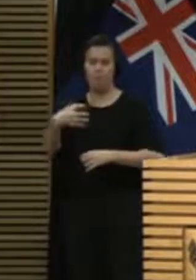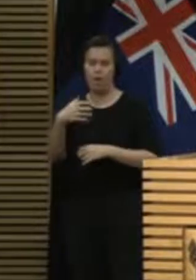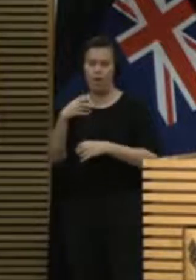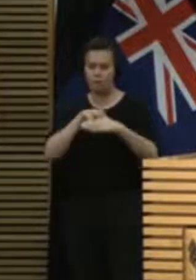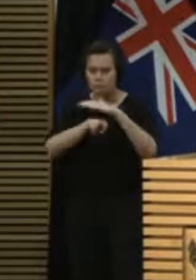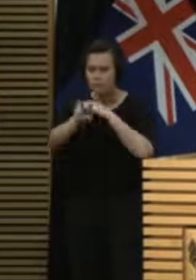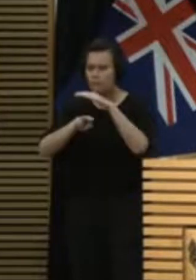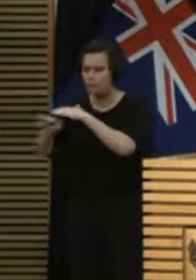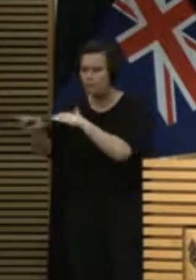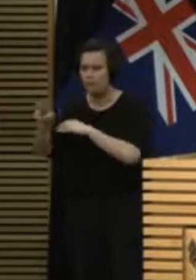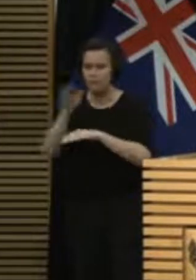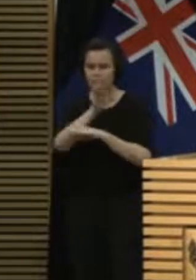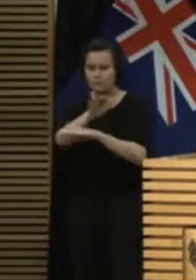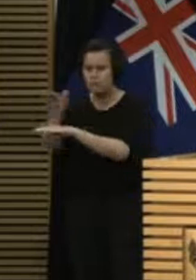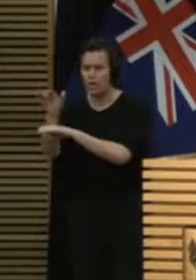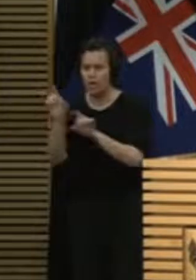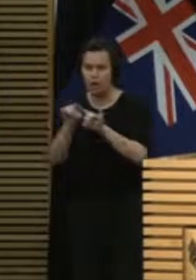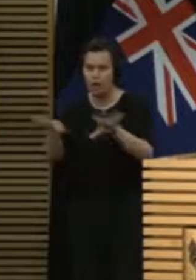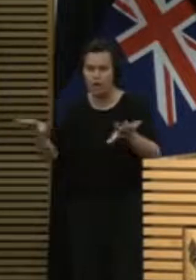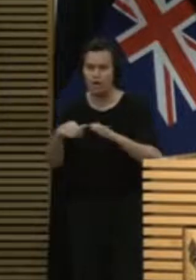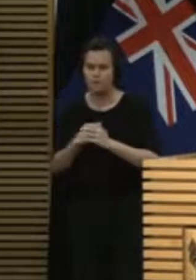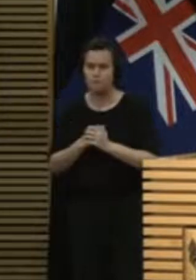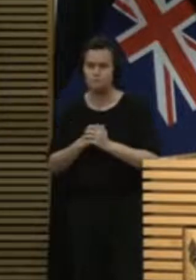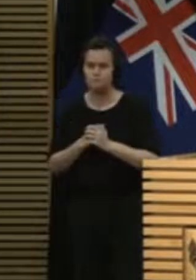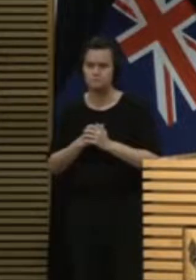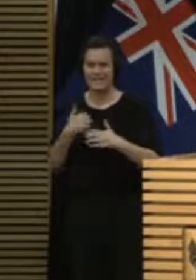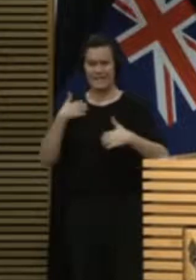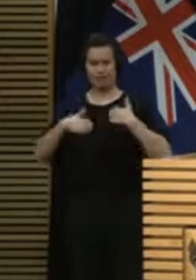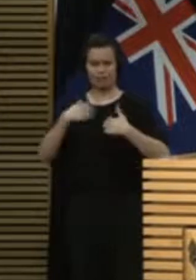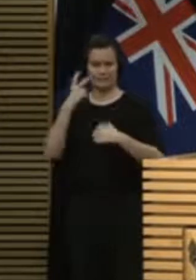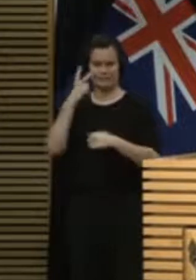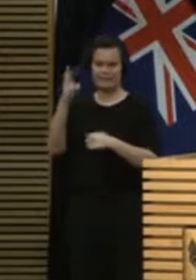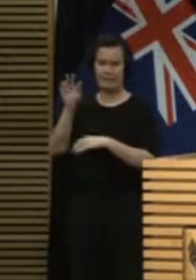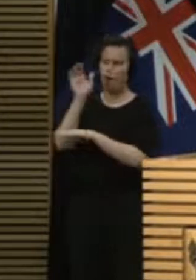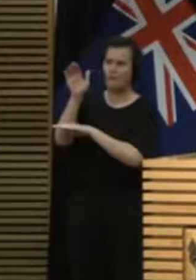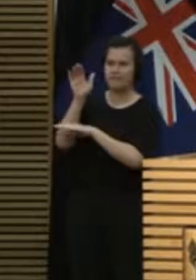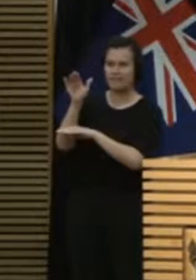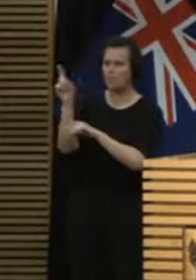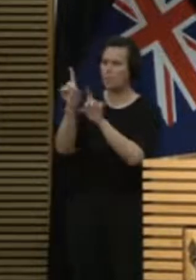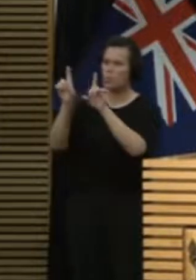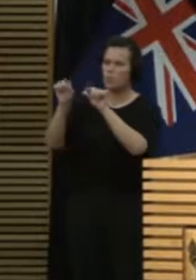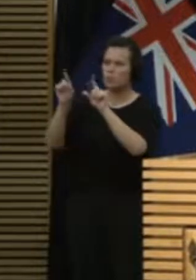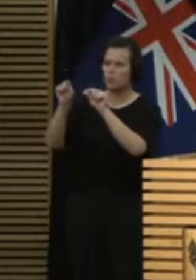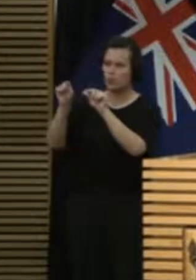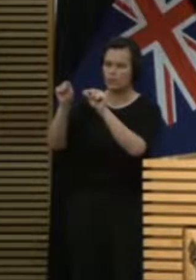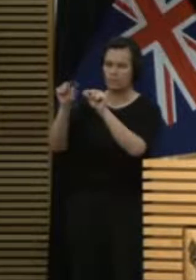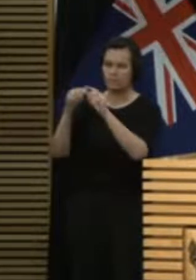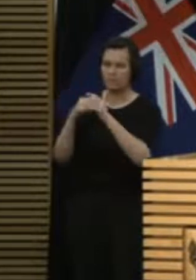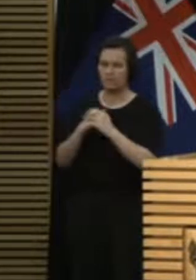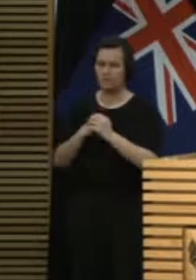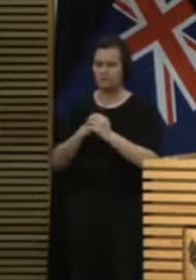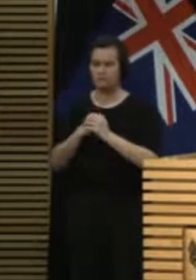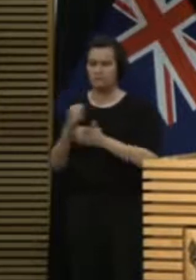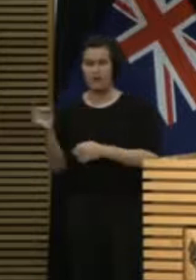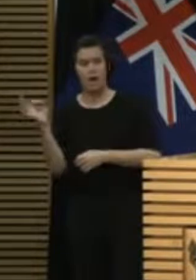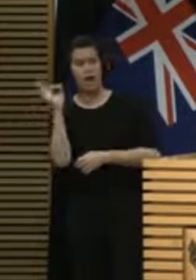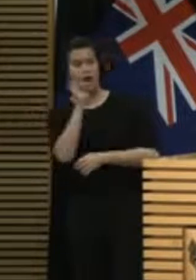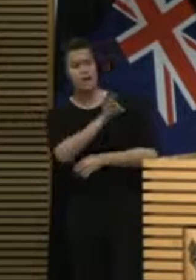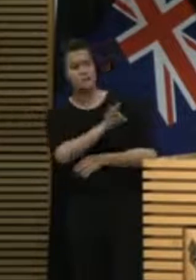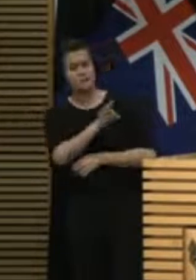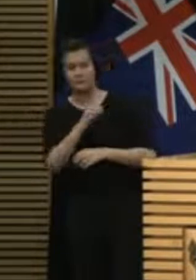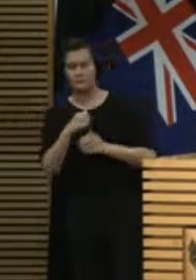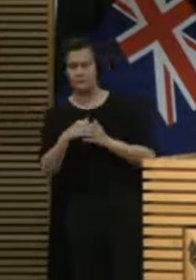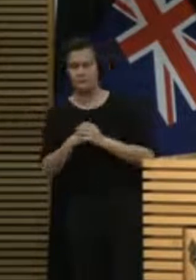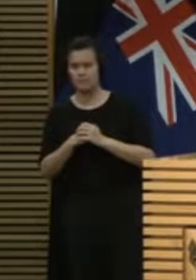other countries use that tool in that way. I did say Henry, and then I'll come over to Bernard. Has the AG or his office completed a